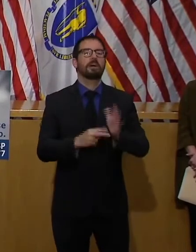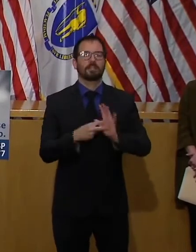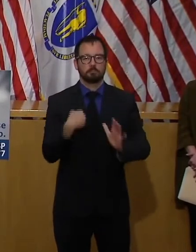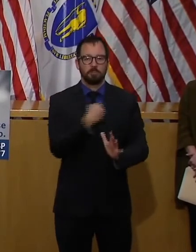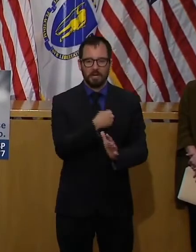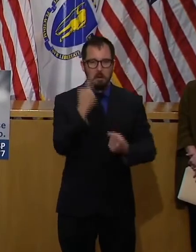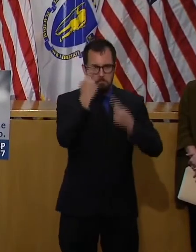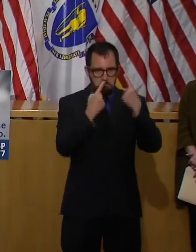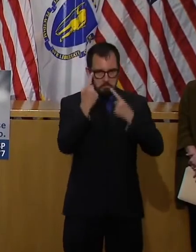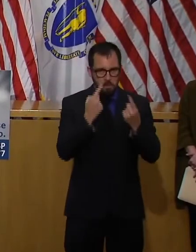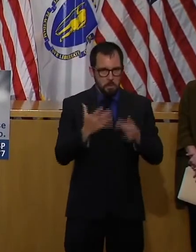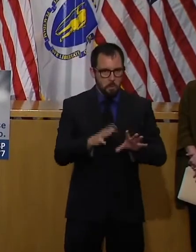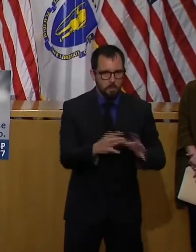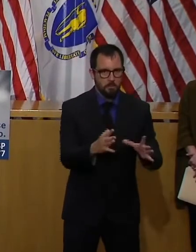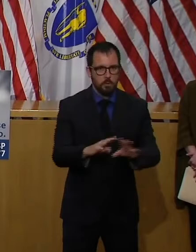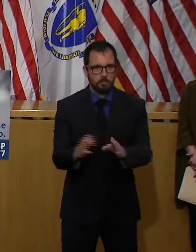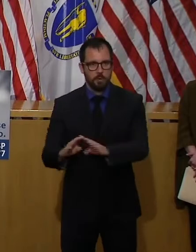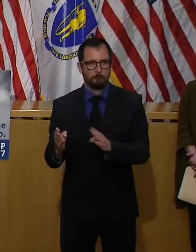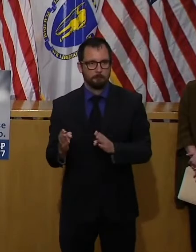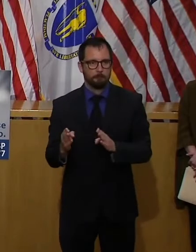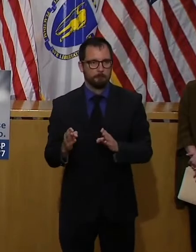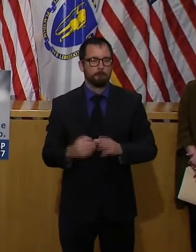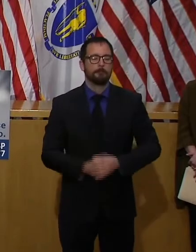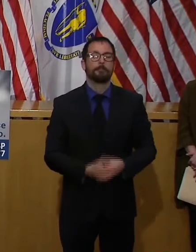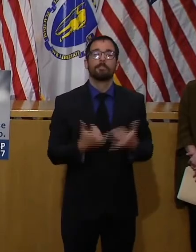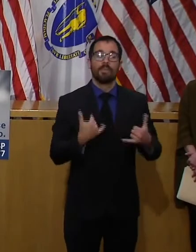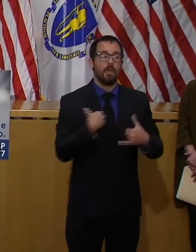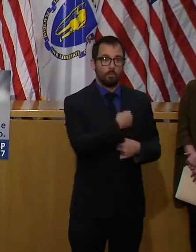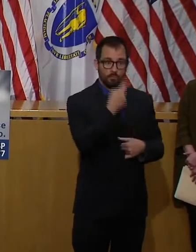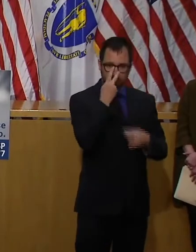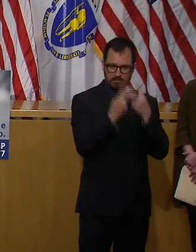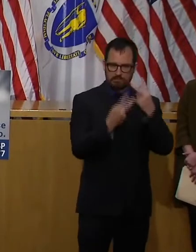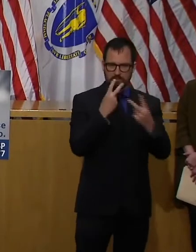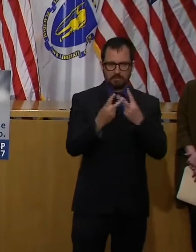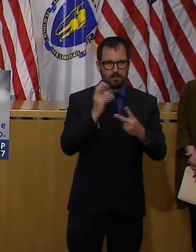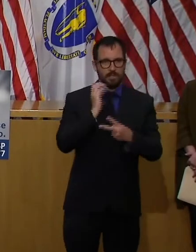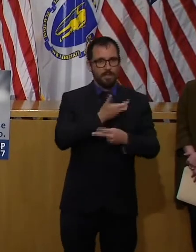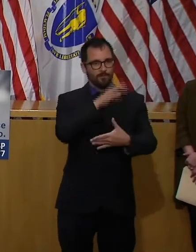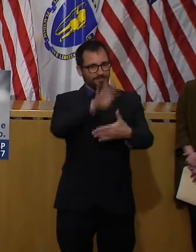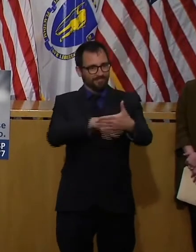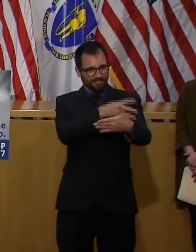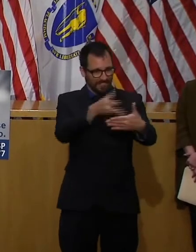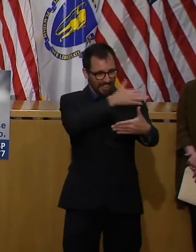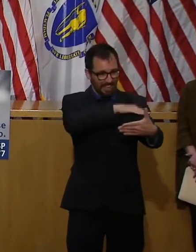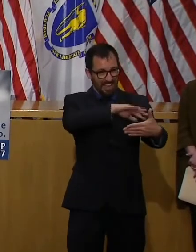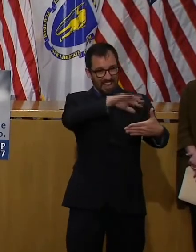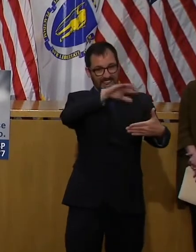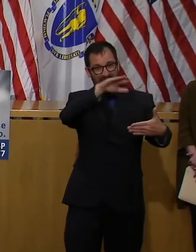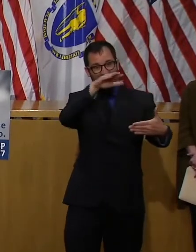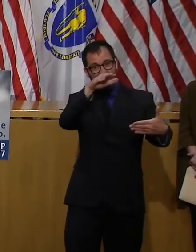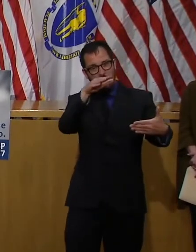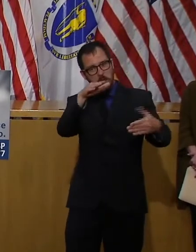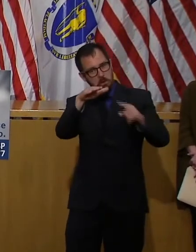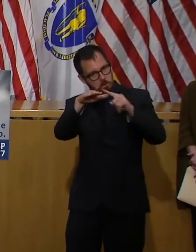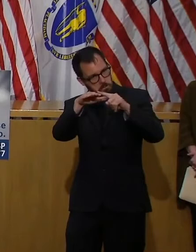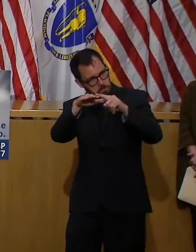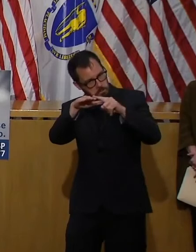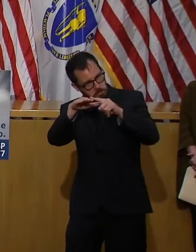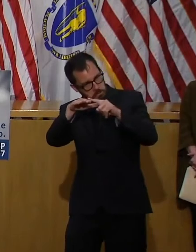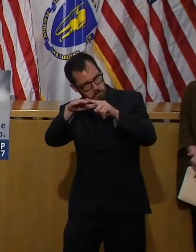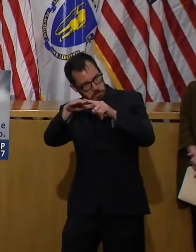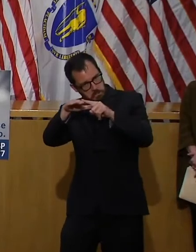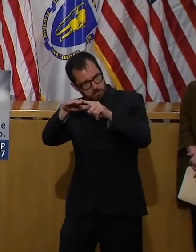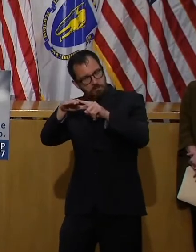As we see the curve flatten, we can begin thinking about permitting some businesses to resume operations. And we want to reinforce